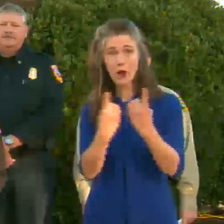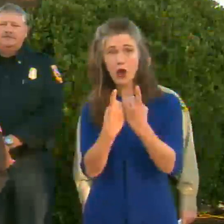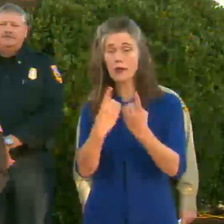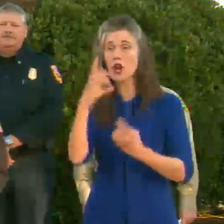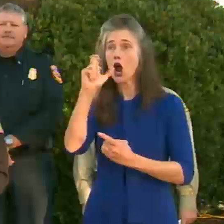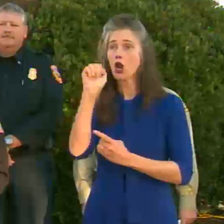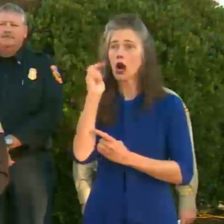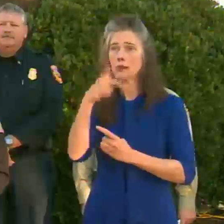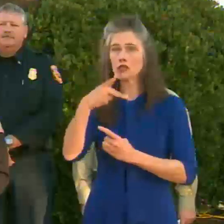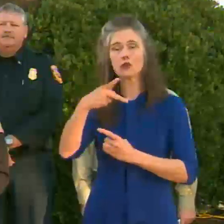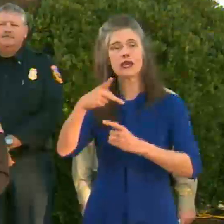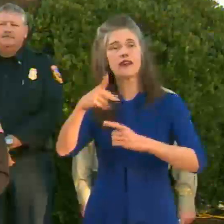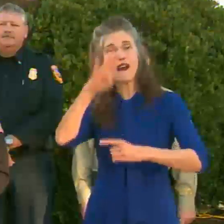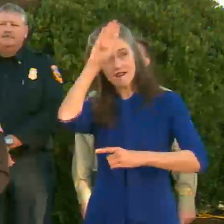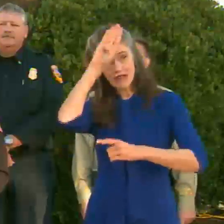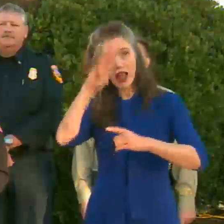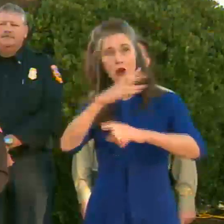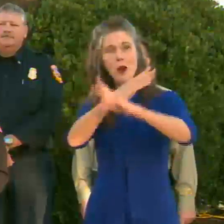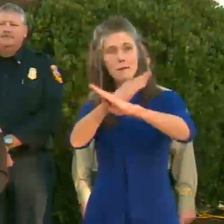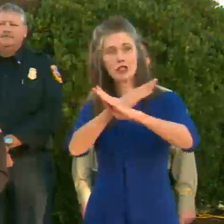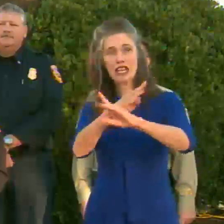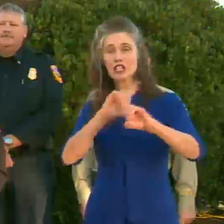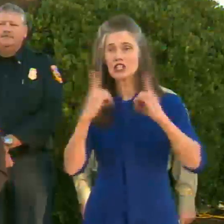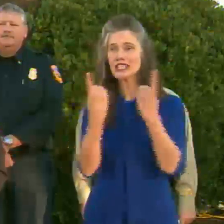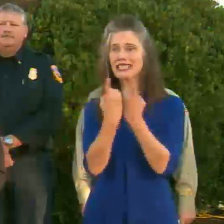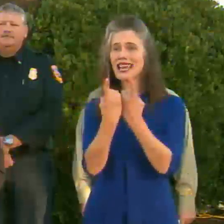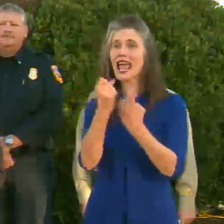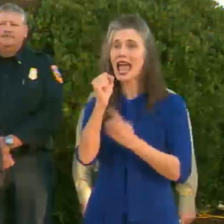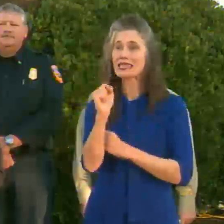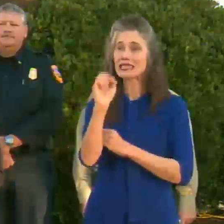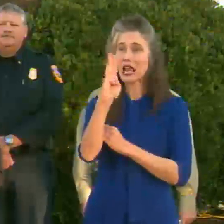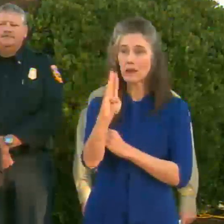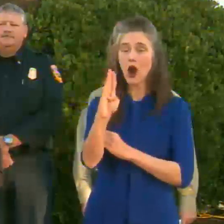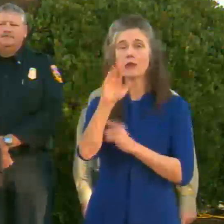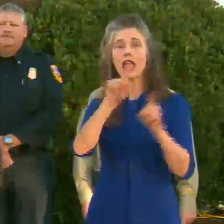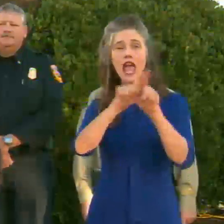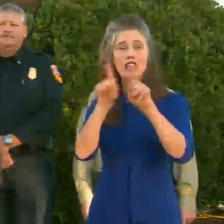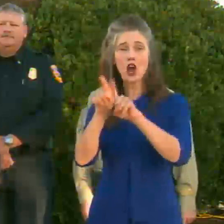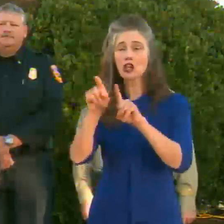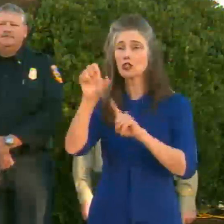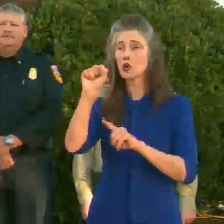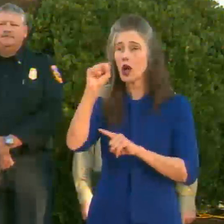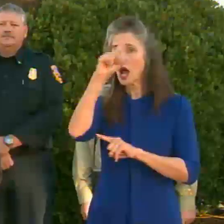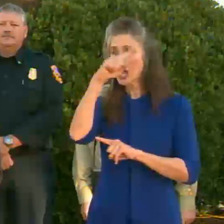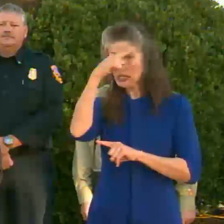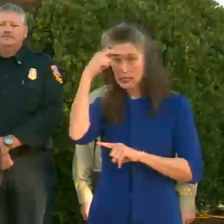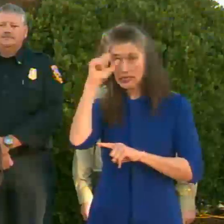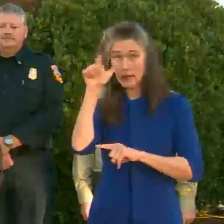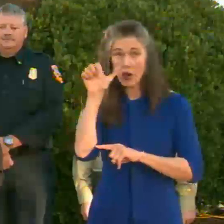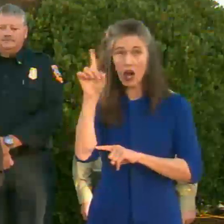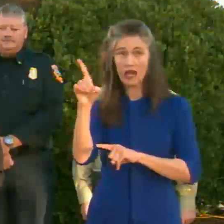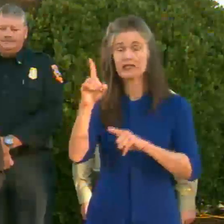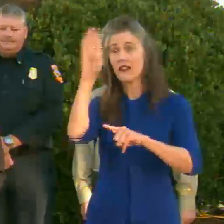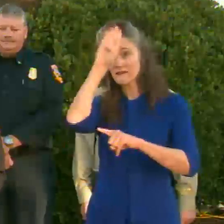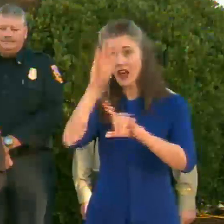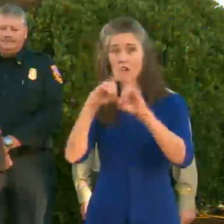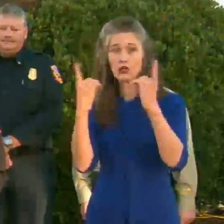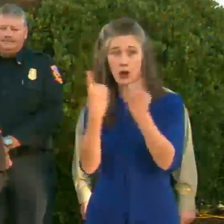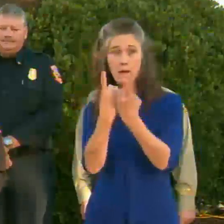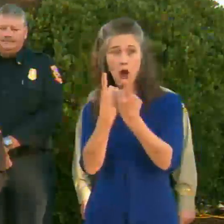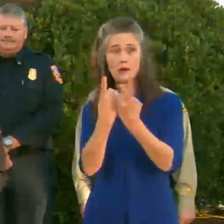District, and the Santa Barbara County Sheriff's Office continue to be fully engaged in the rescue effort. Our efforts